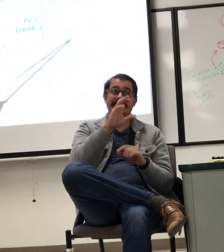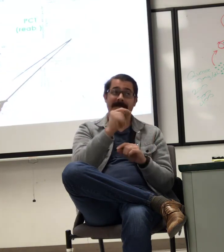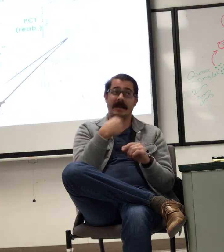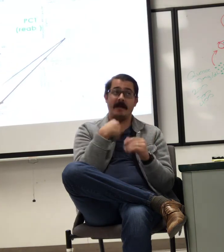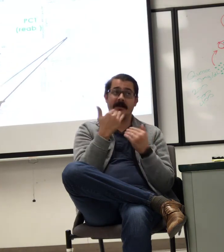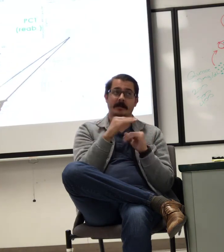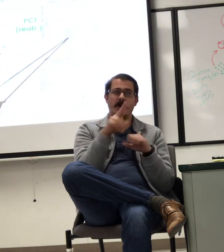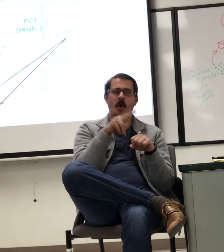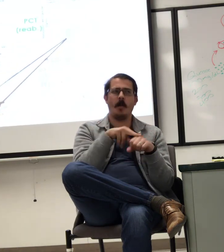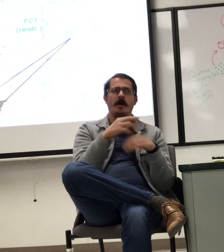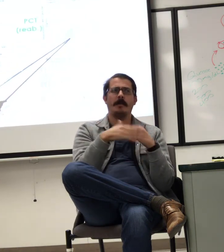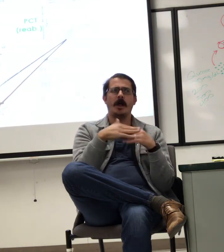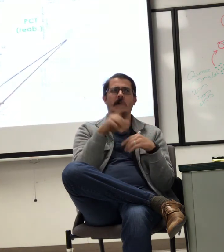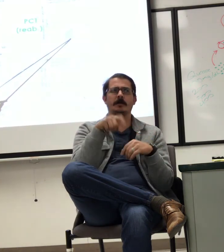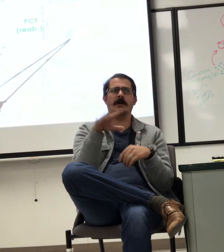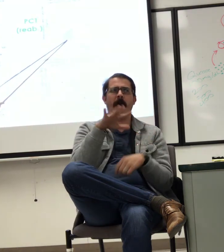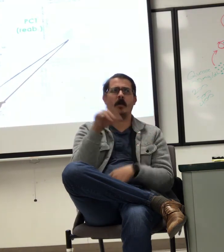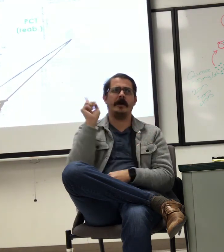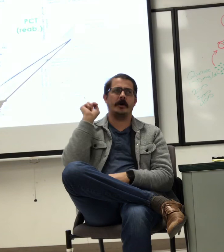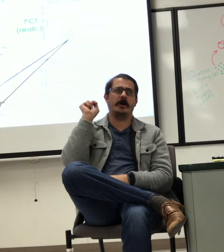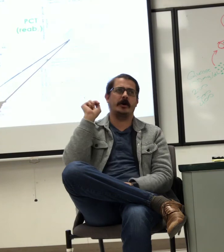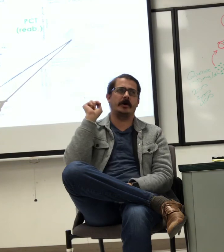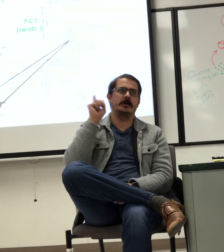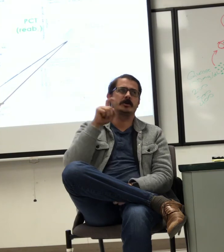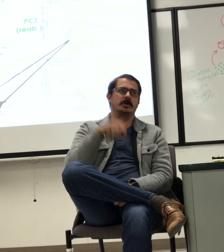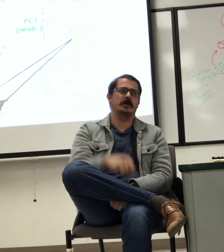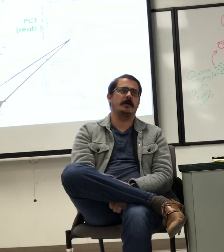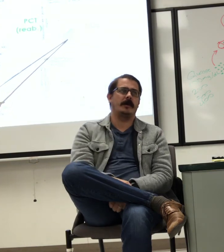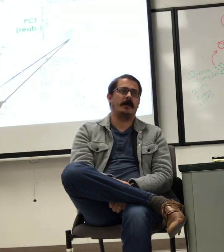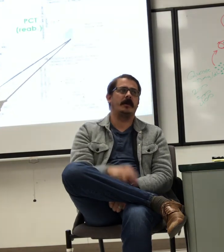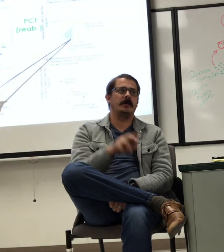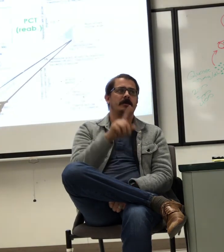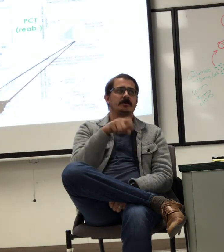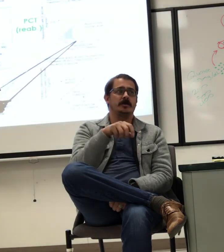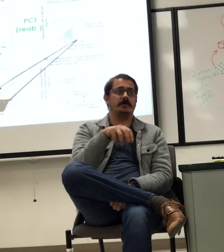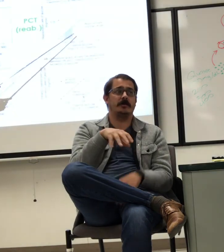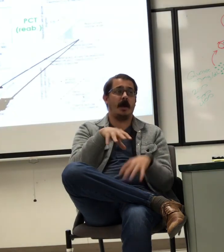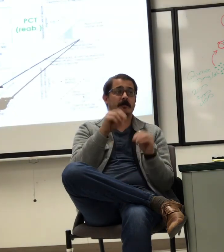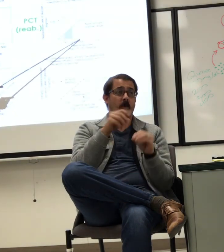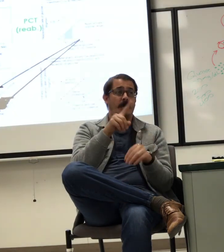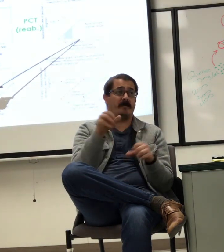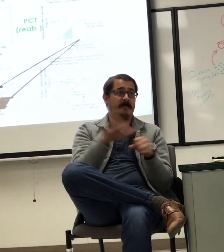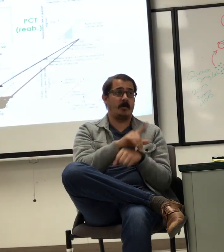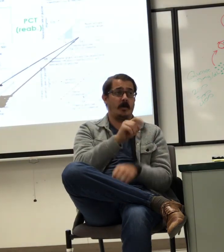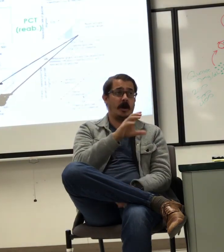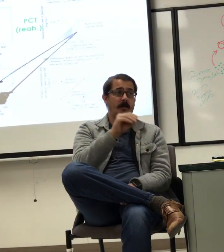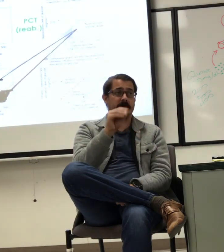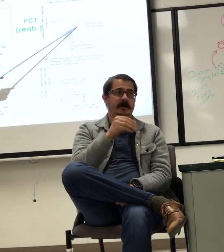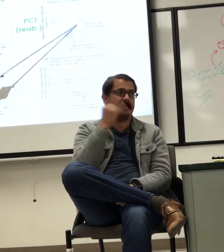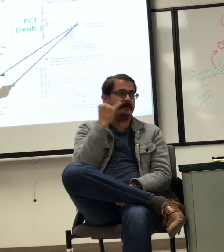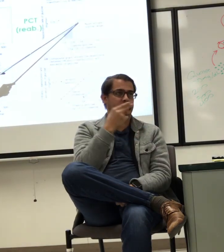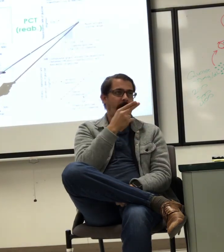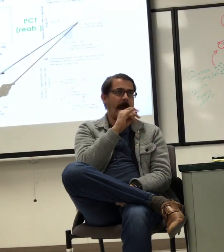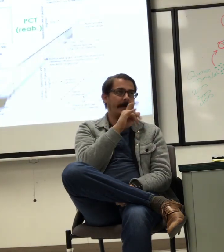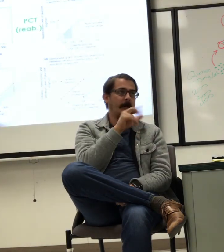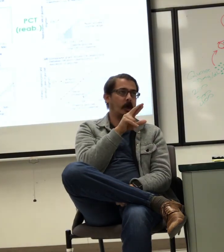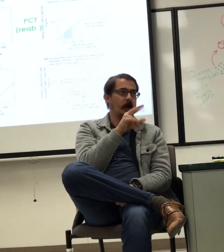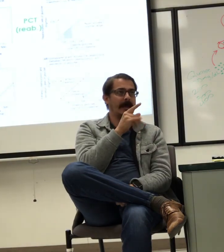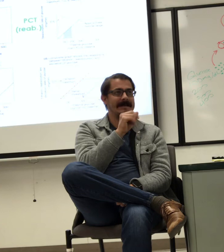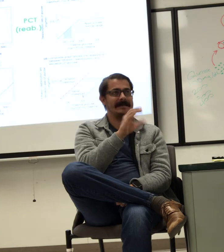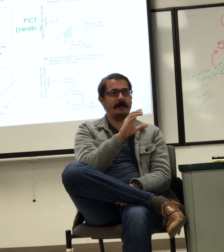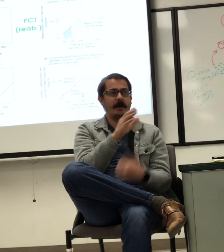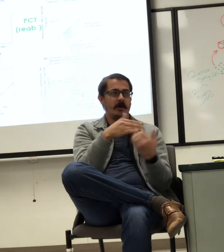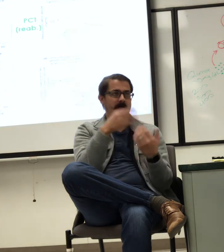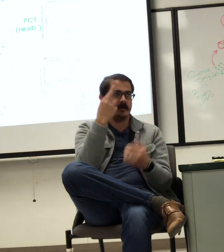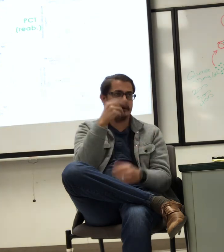blood should be around here. Okay, you should be reabsorbed 100%. But if you're hyperglycemic for whatever reason, I